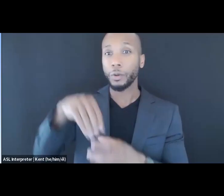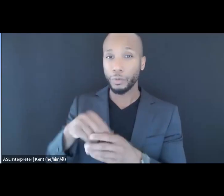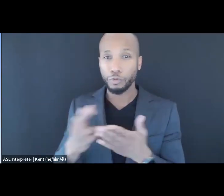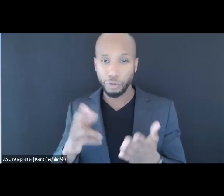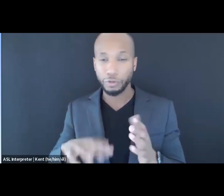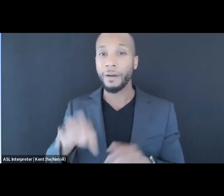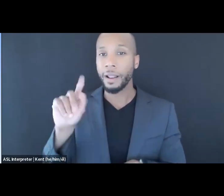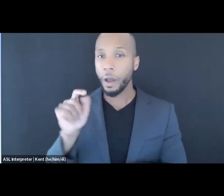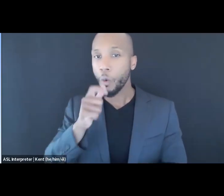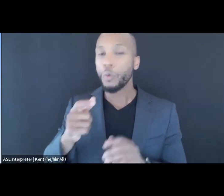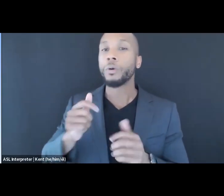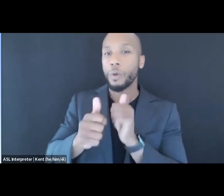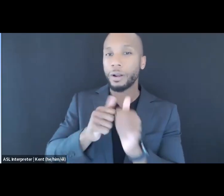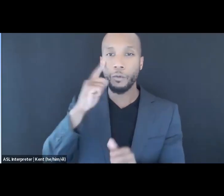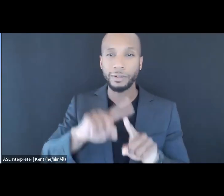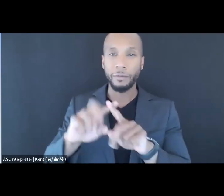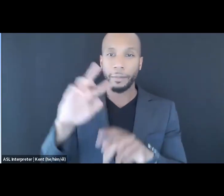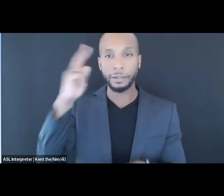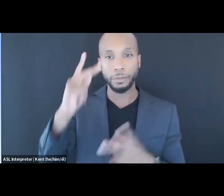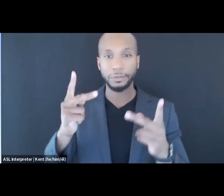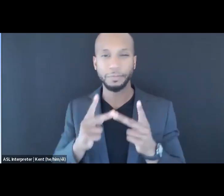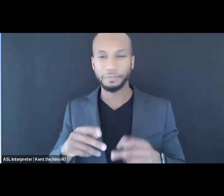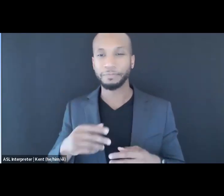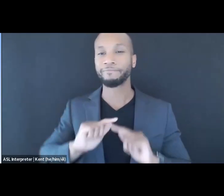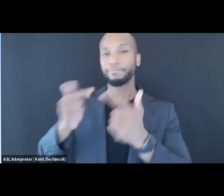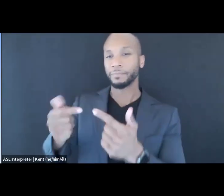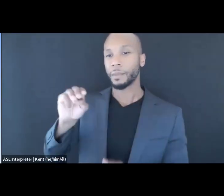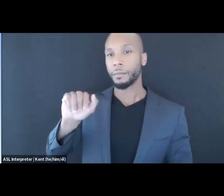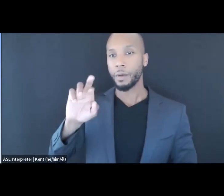resources to find out who is running for office. Merrick?